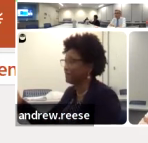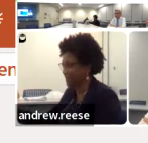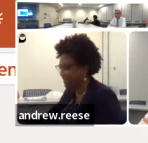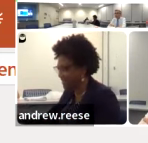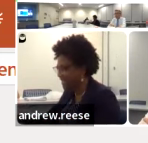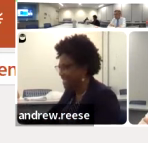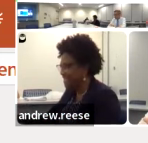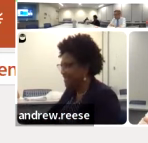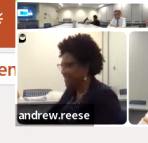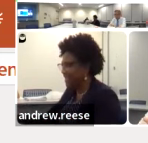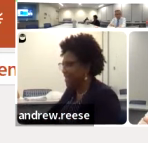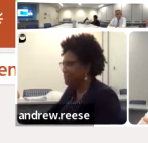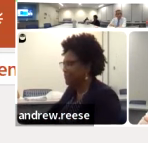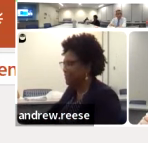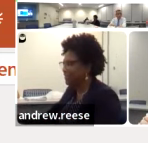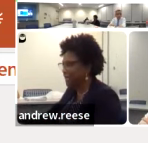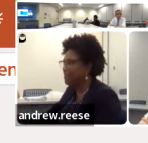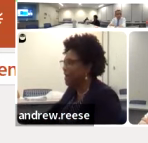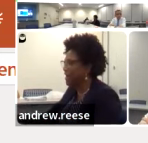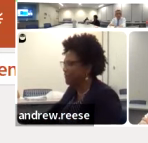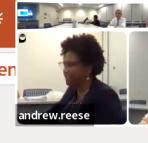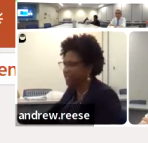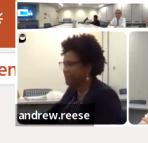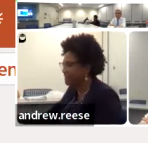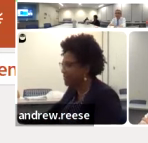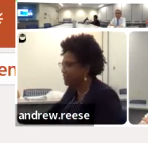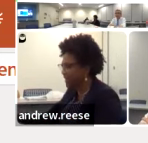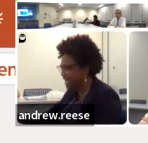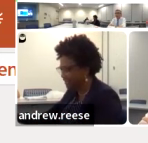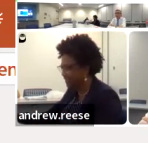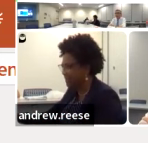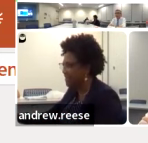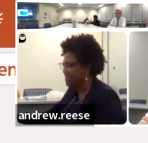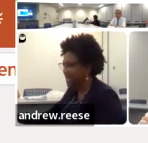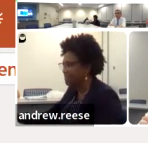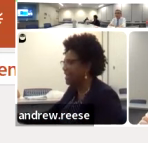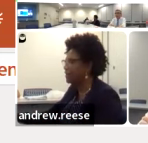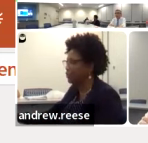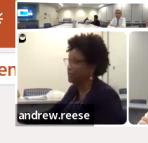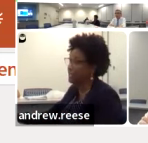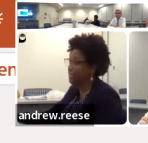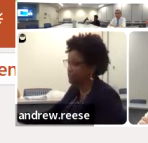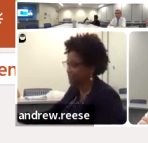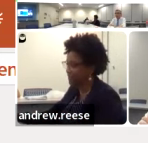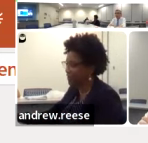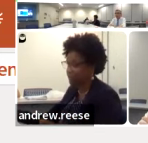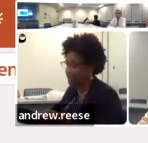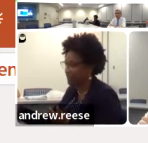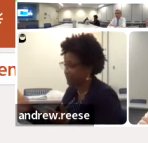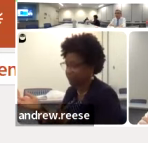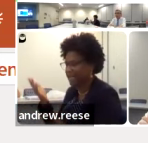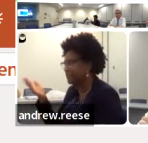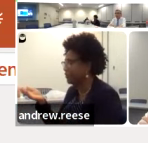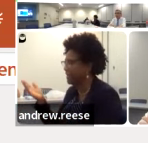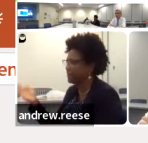able to afford it. Then talking about enrichment of family relationships and better social inclusion